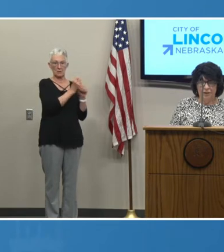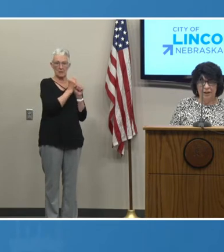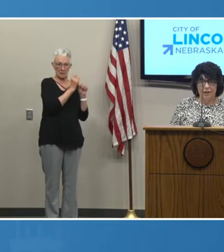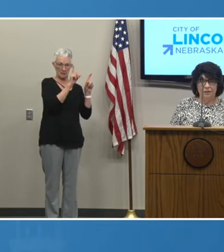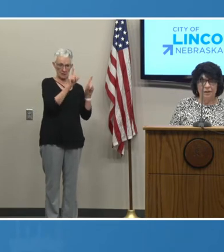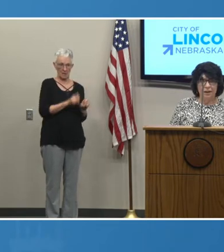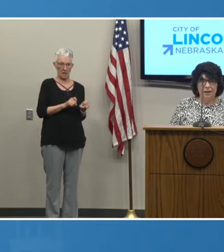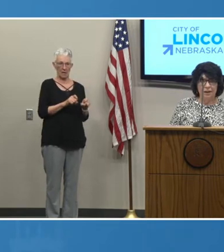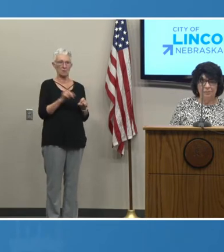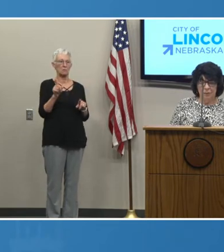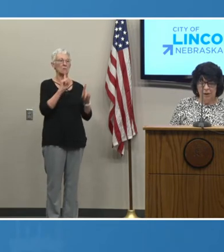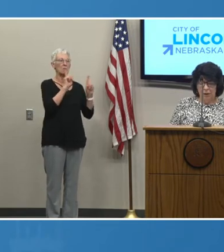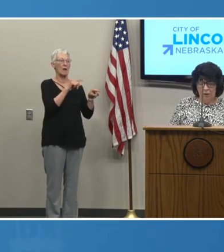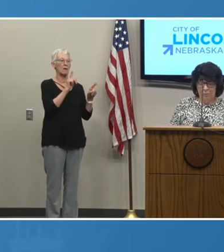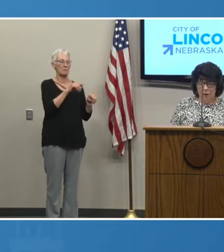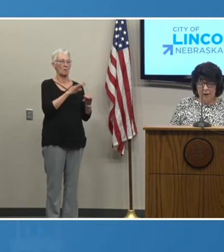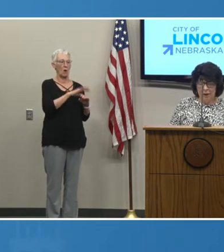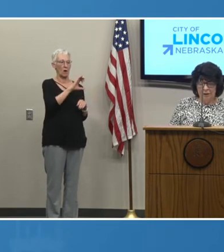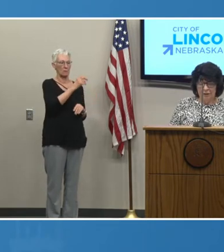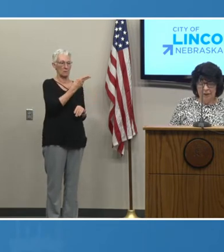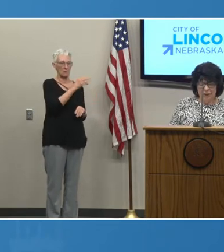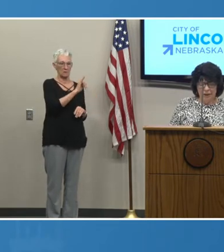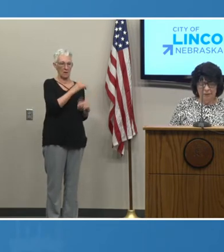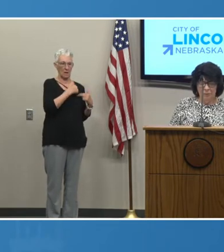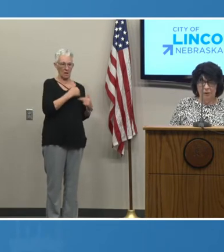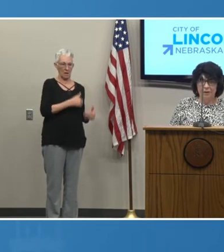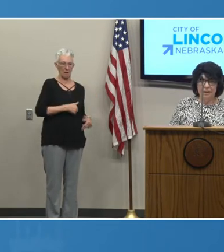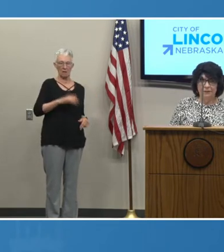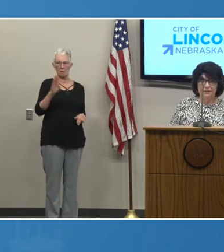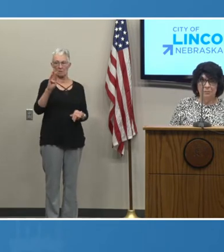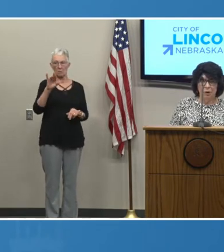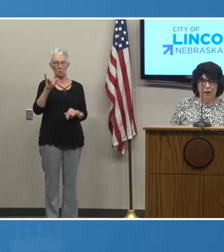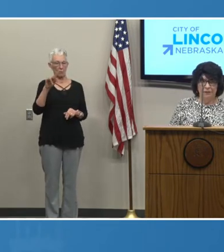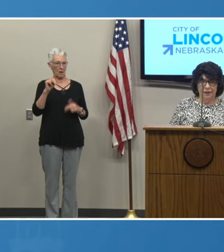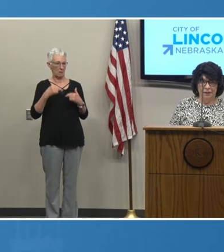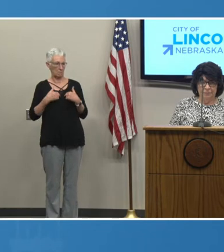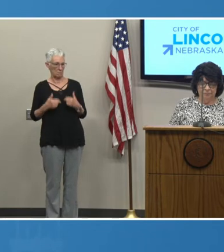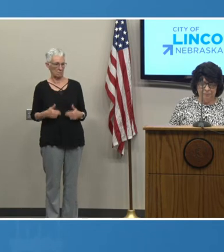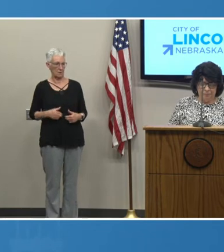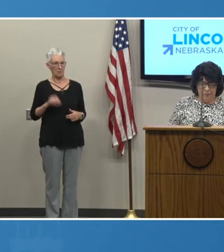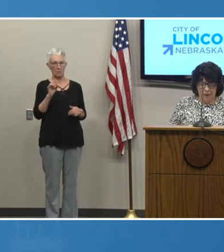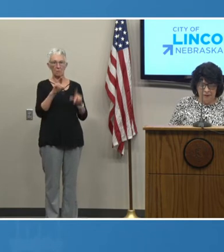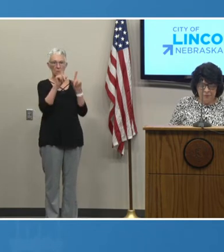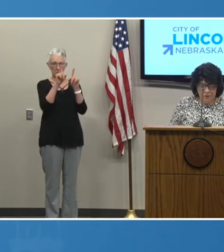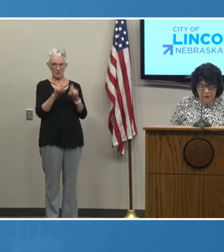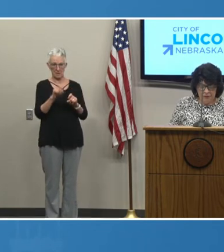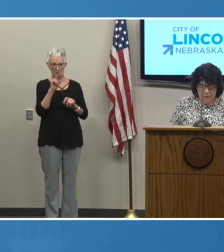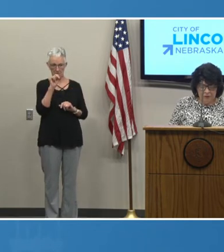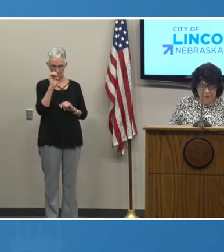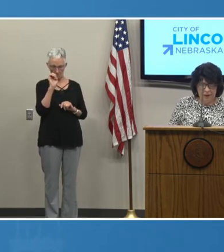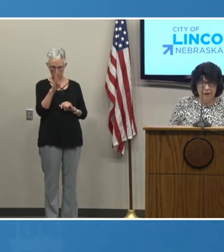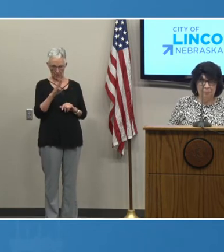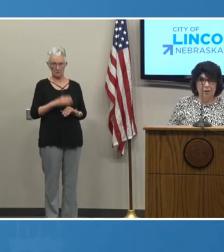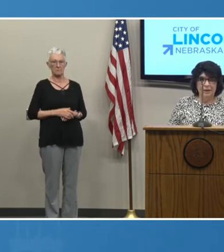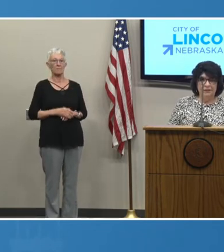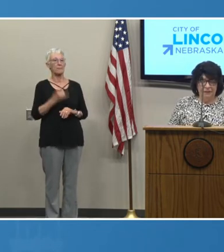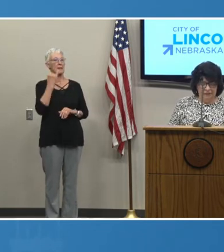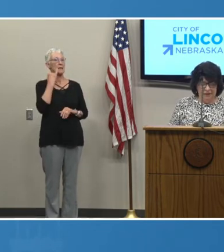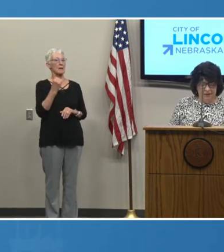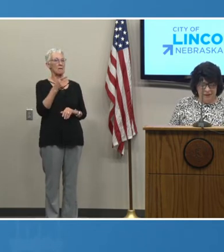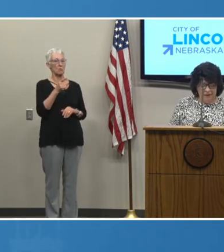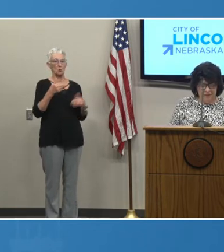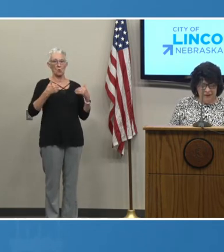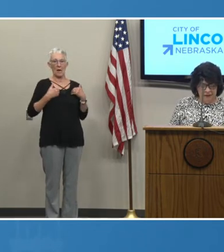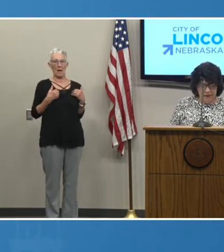at chihealth.com or bryanhealth.com or Test Nebraska. If you are symptomatic,